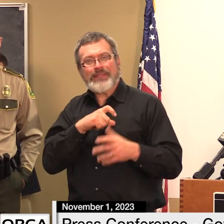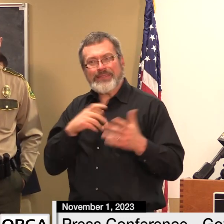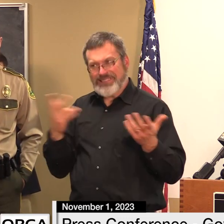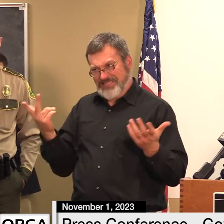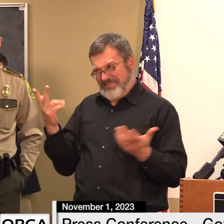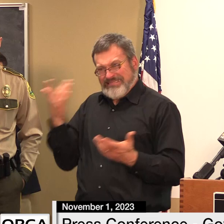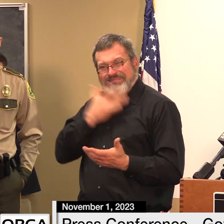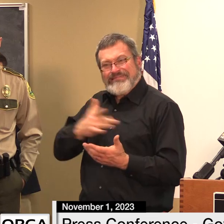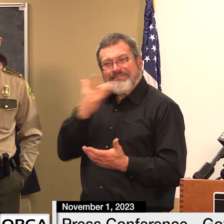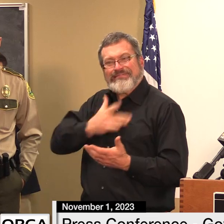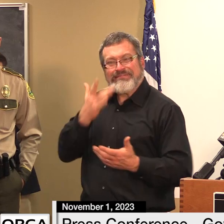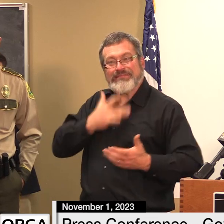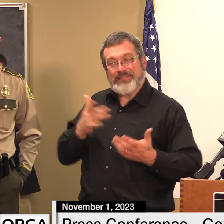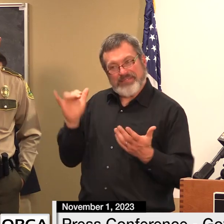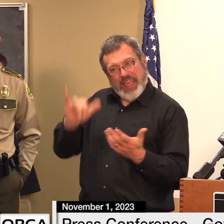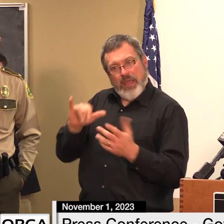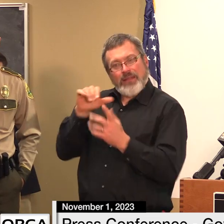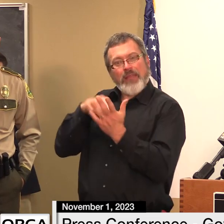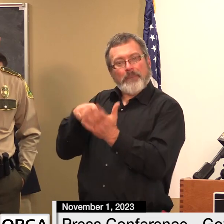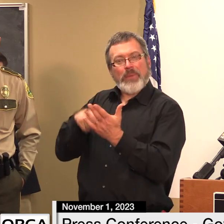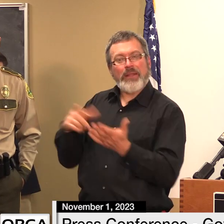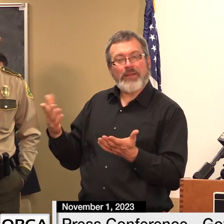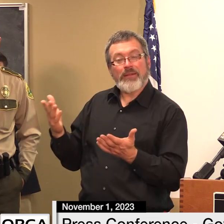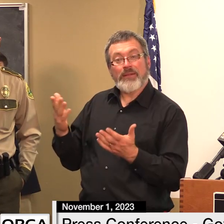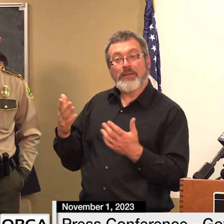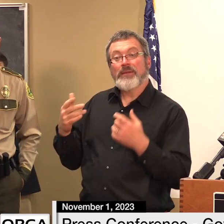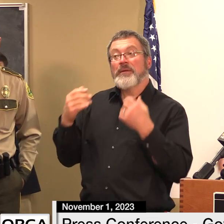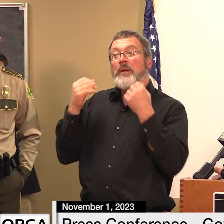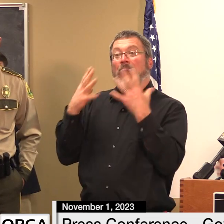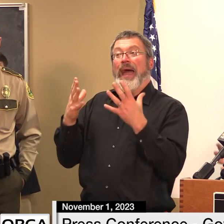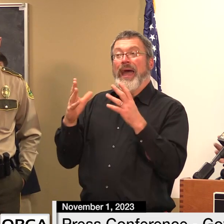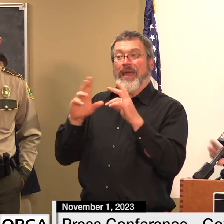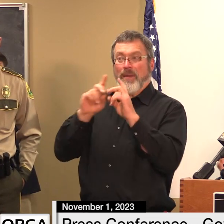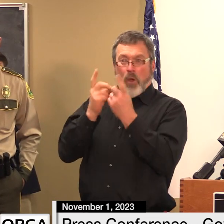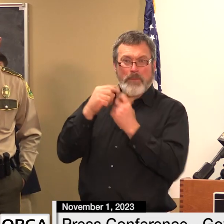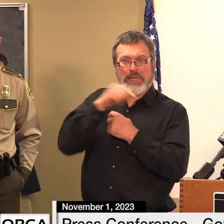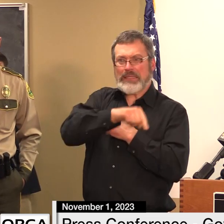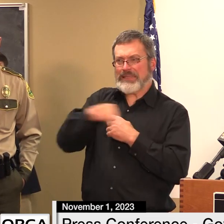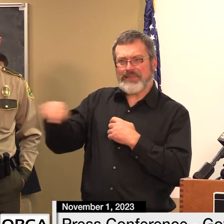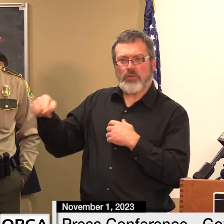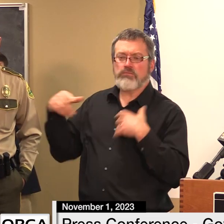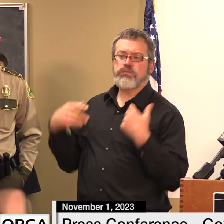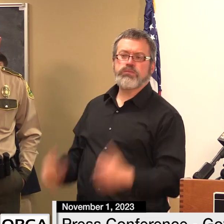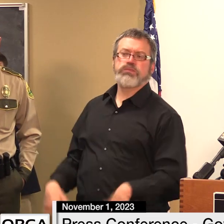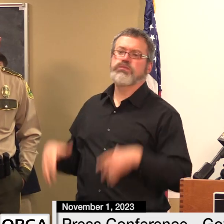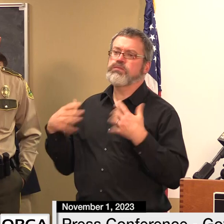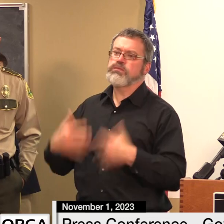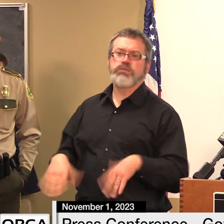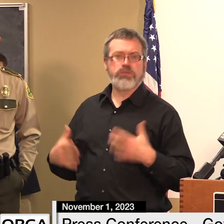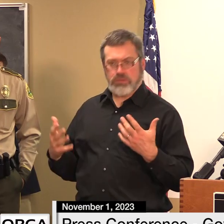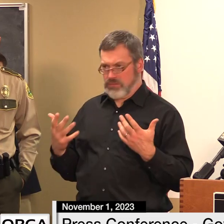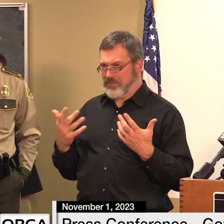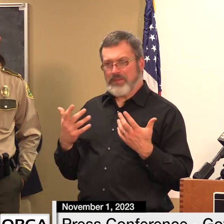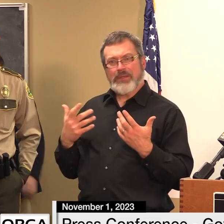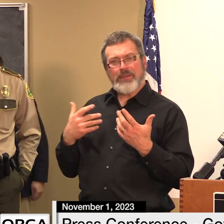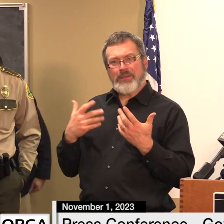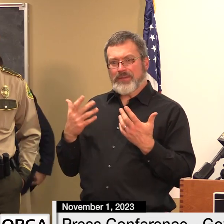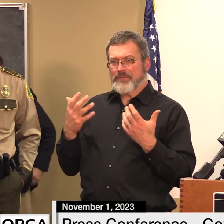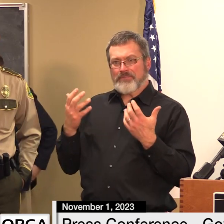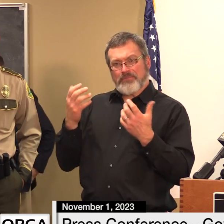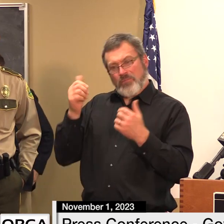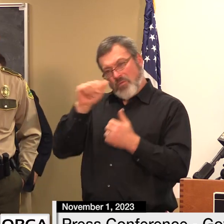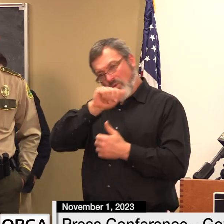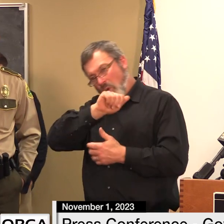ground. And I think most law enforcement are in the same boat. As I said previously, every single sector